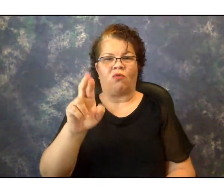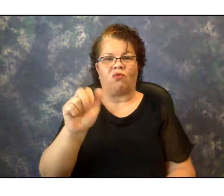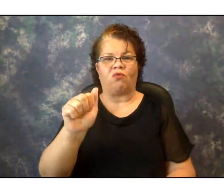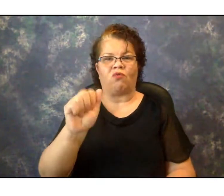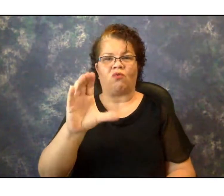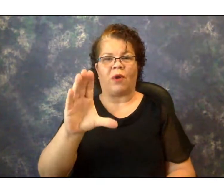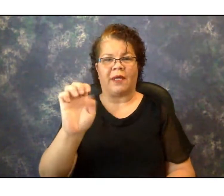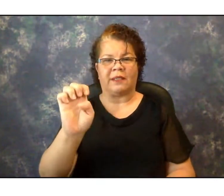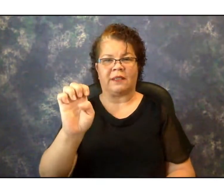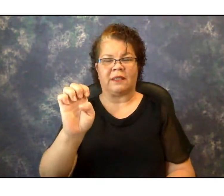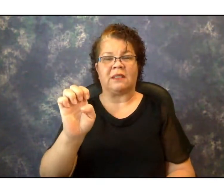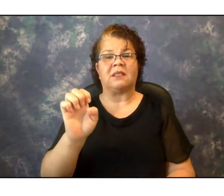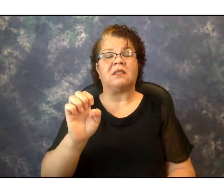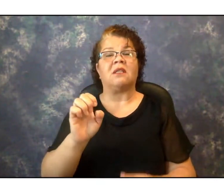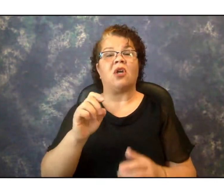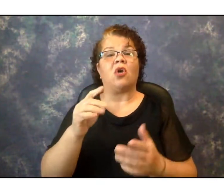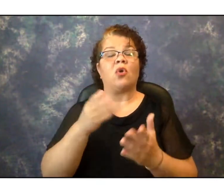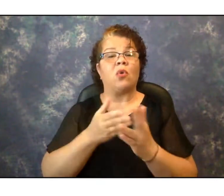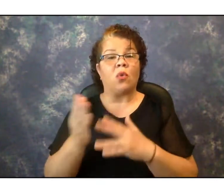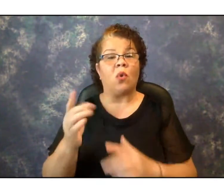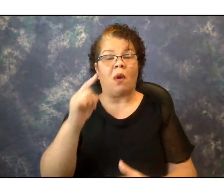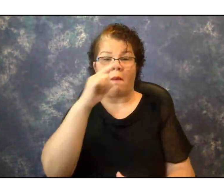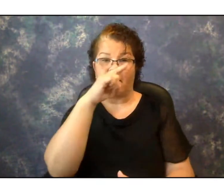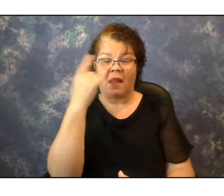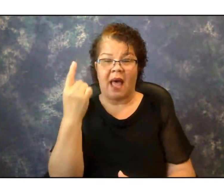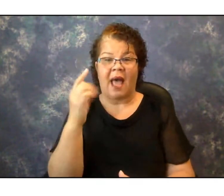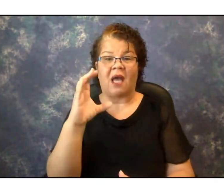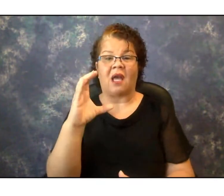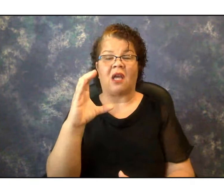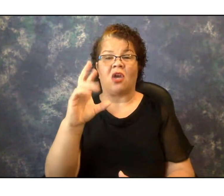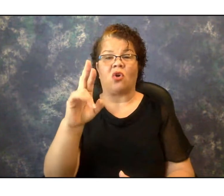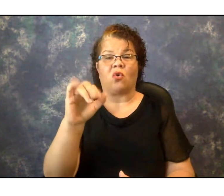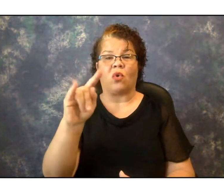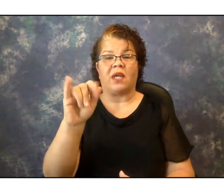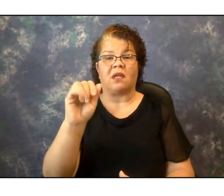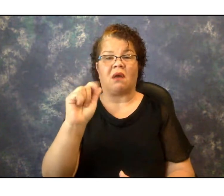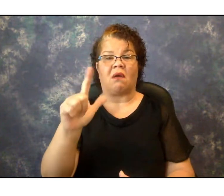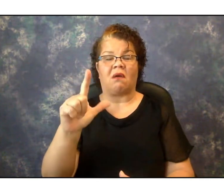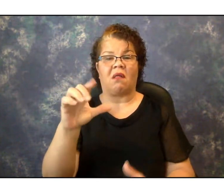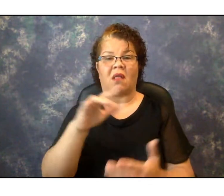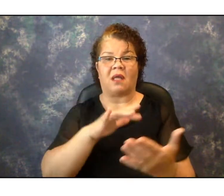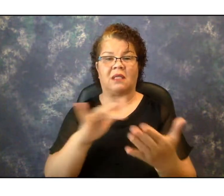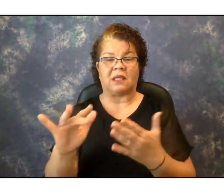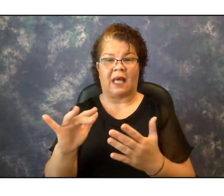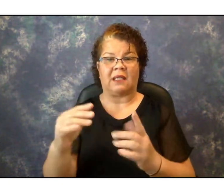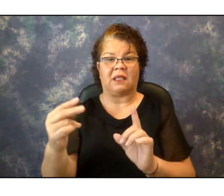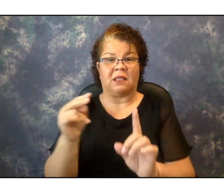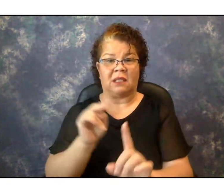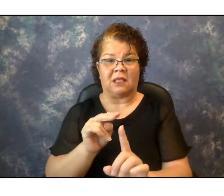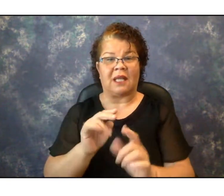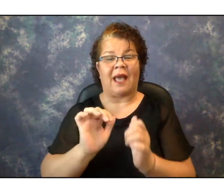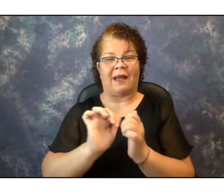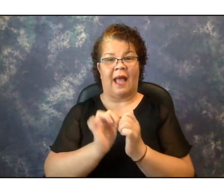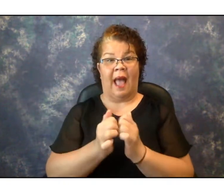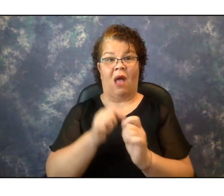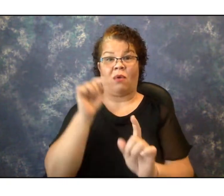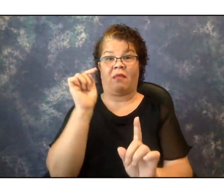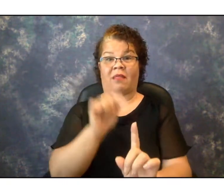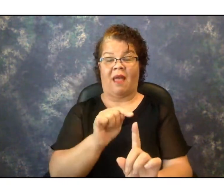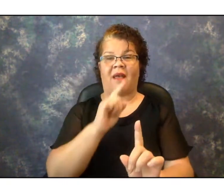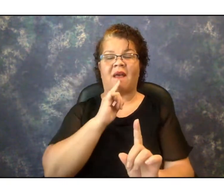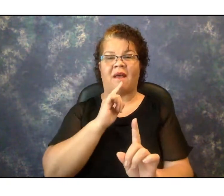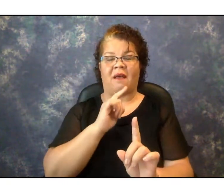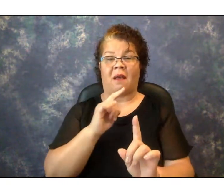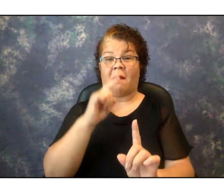critical studies, right? And looking at how Black people have theorized about their past and how